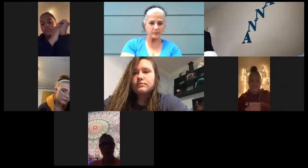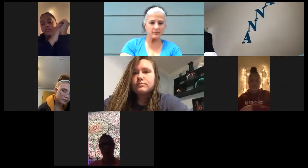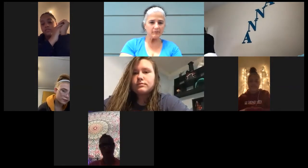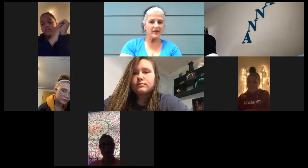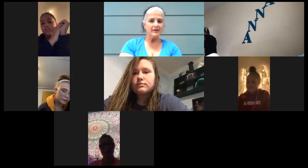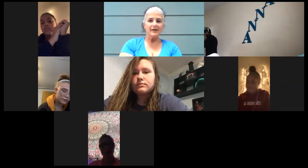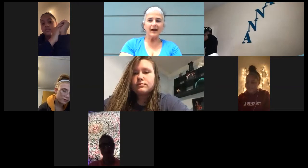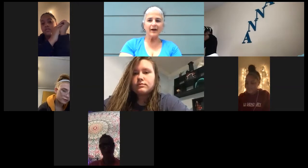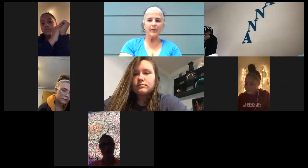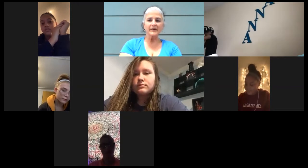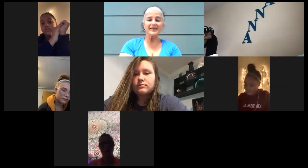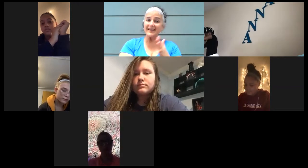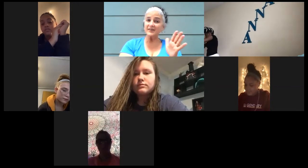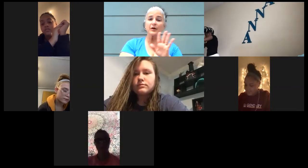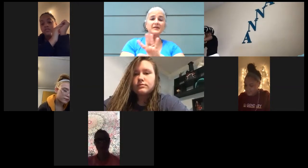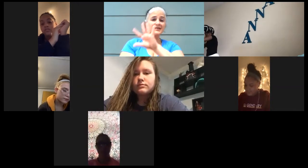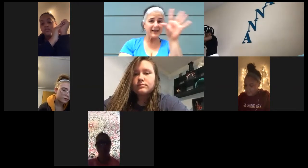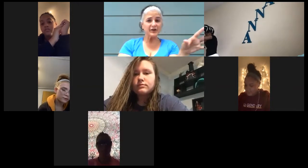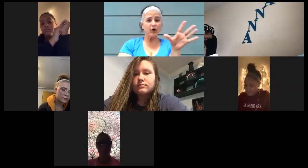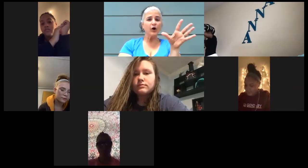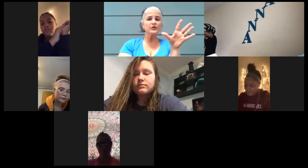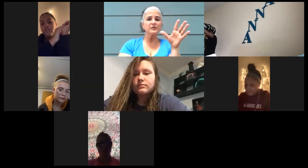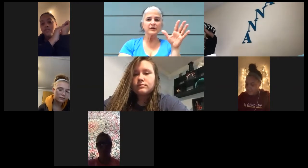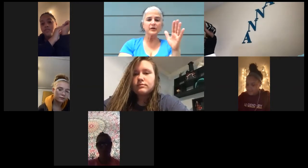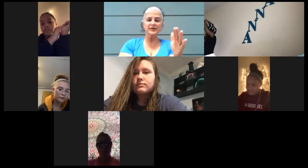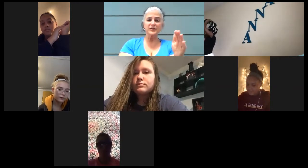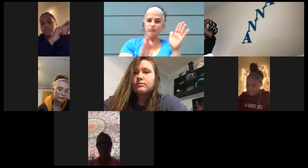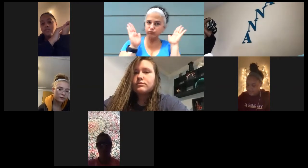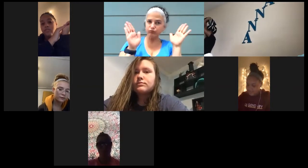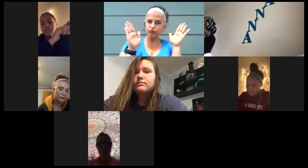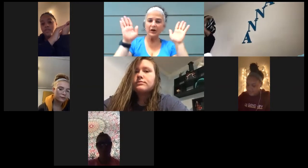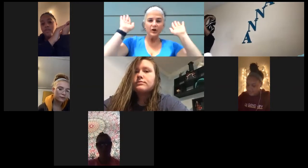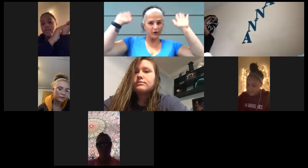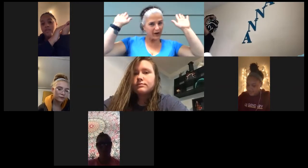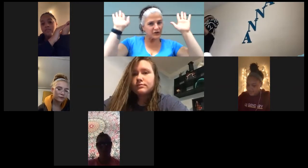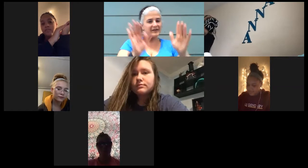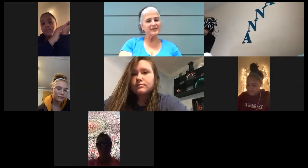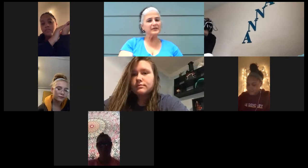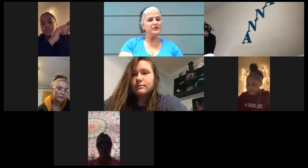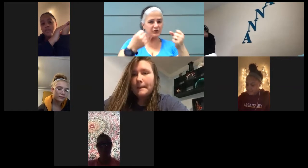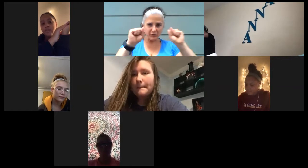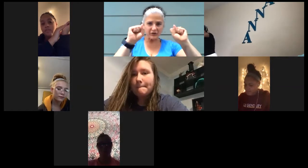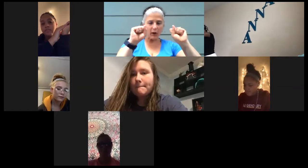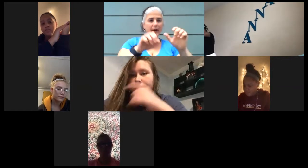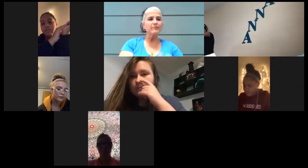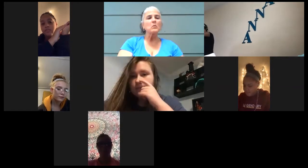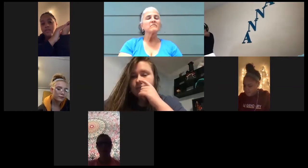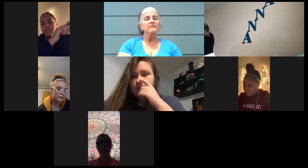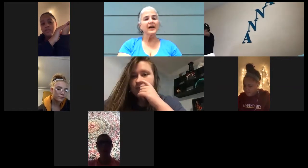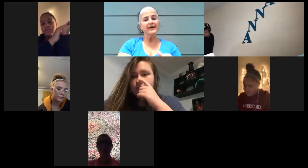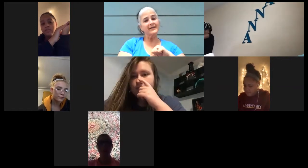signing. But again, so I'm going to say you're all to be really just congratulated because you're just really